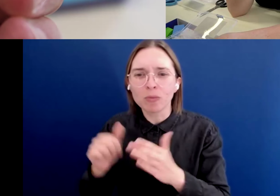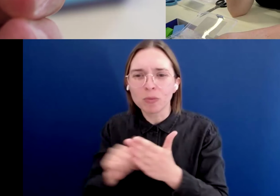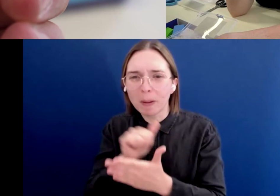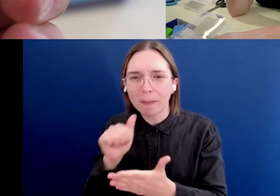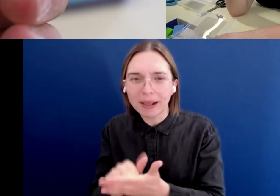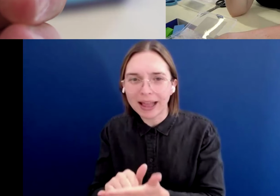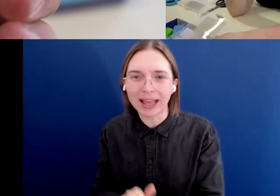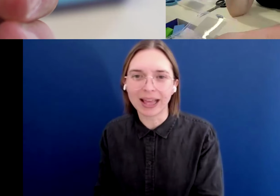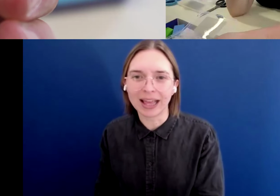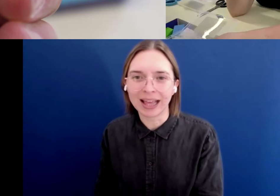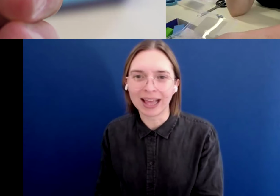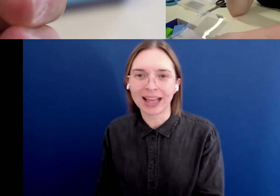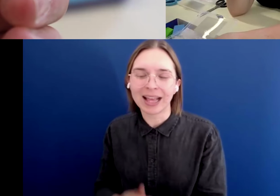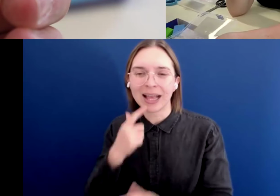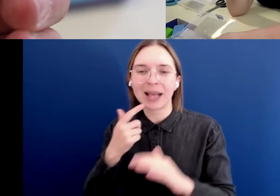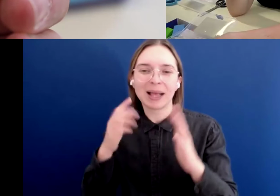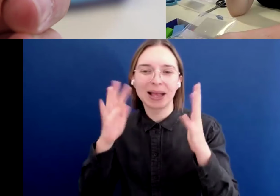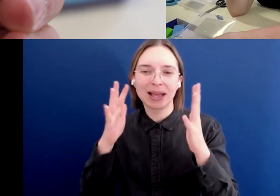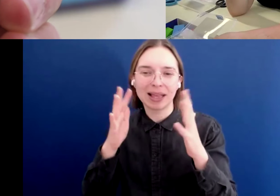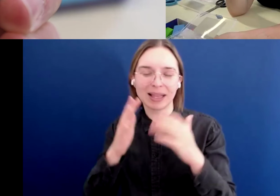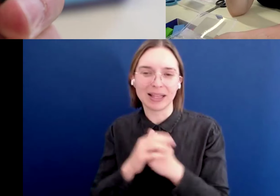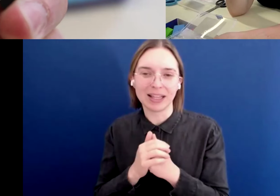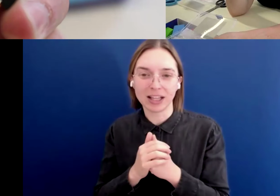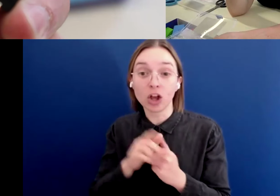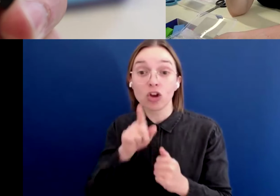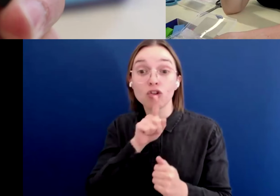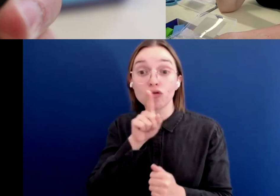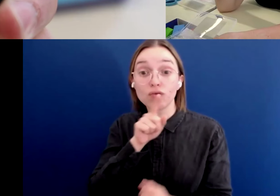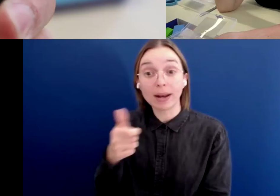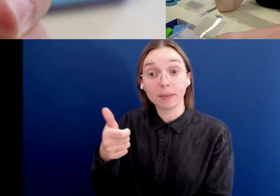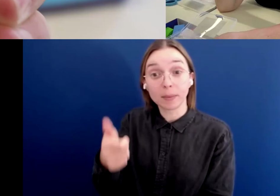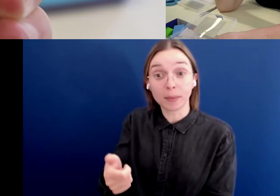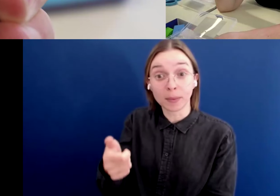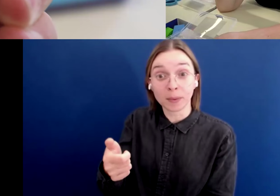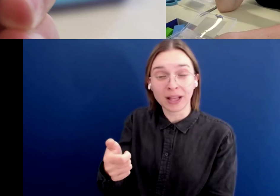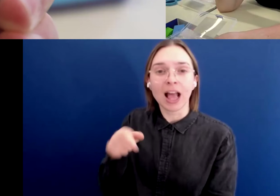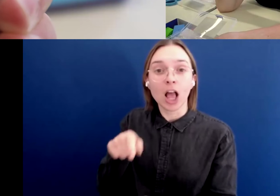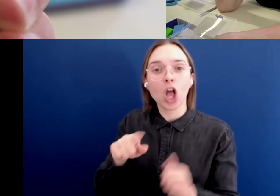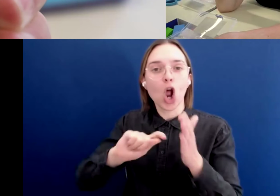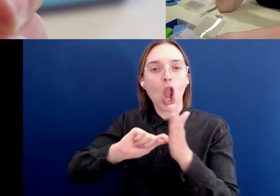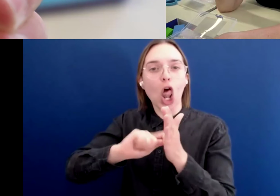Yay. Okay, the red on the top, it's a locking button. So what it does is you